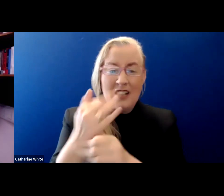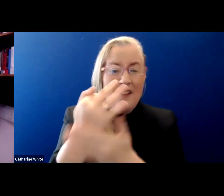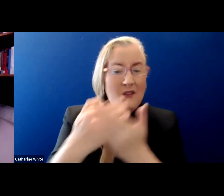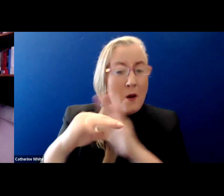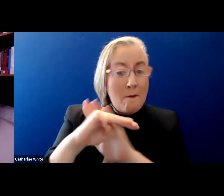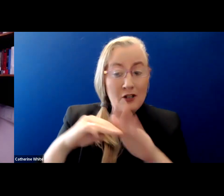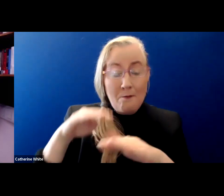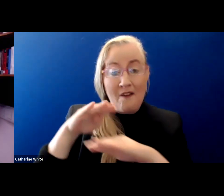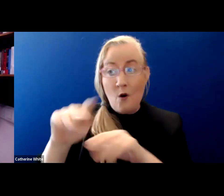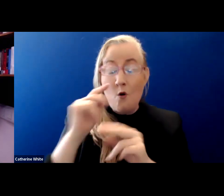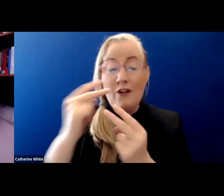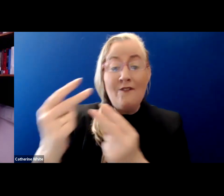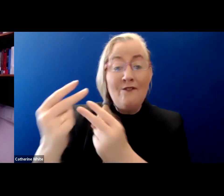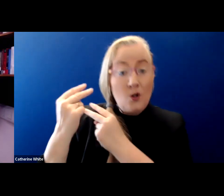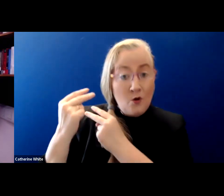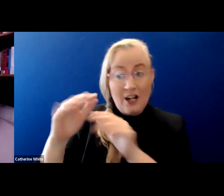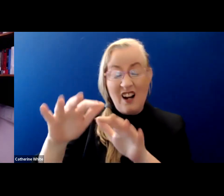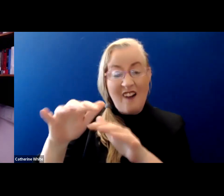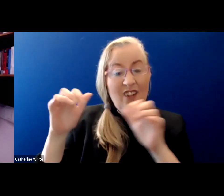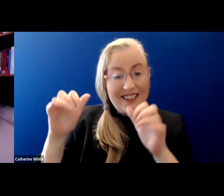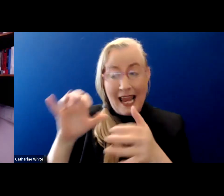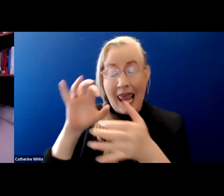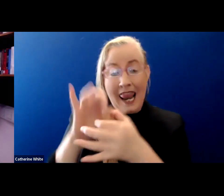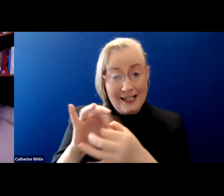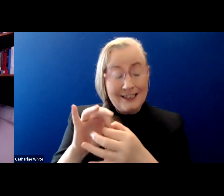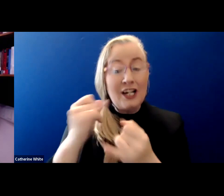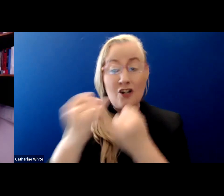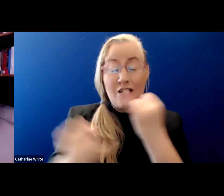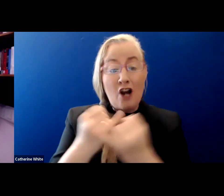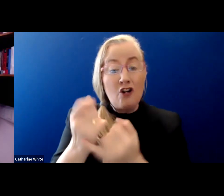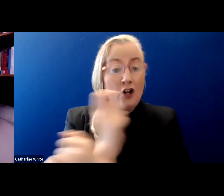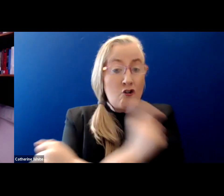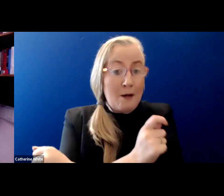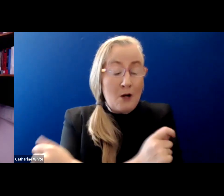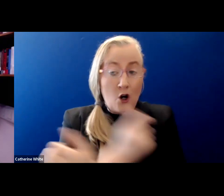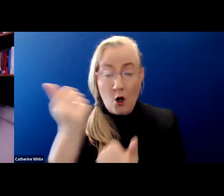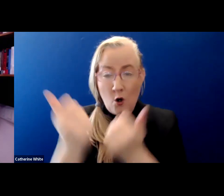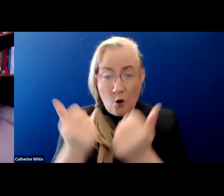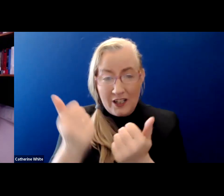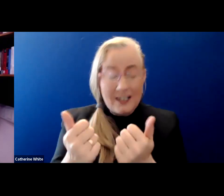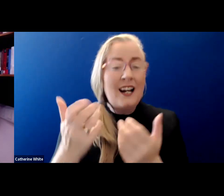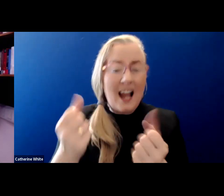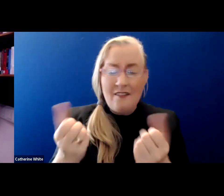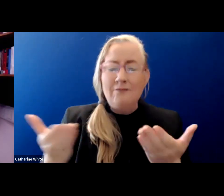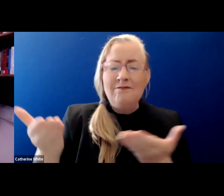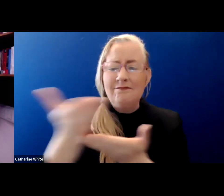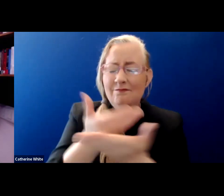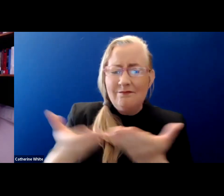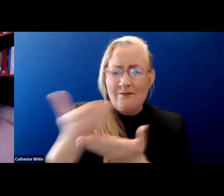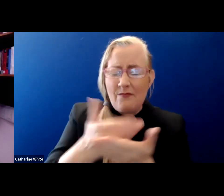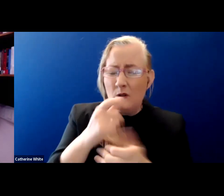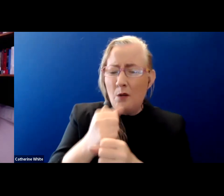the first review conference of the International Criminal Court, where states were due to engage in a stock-taking exercise of the